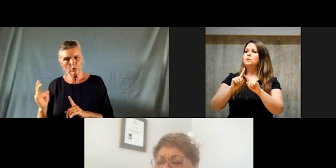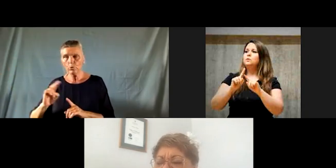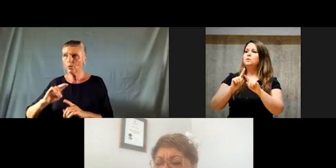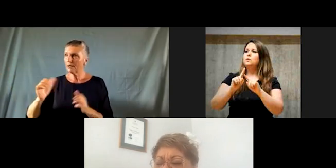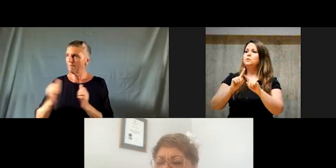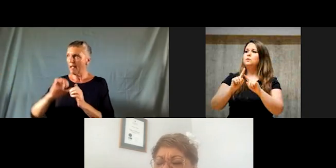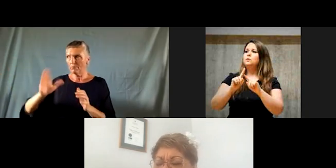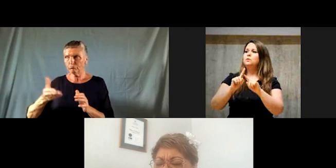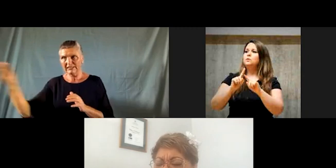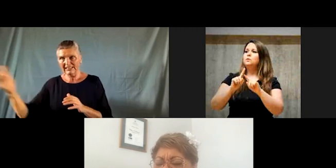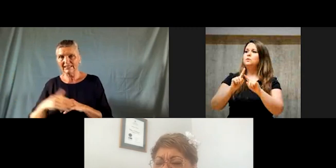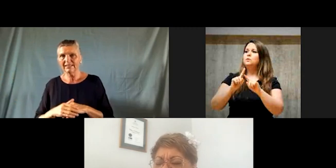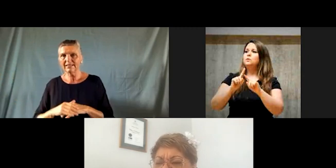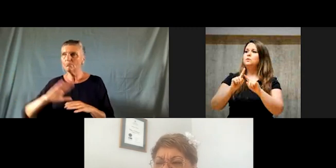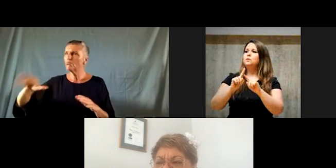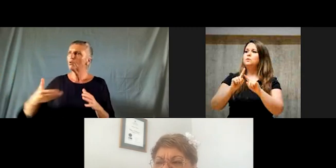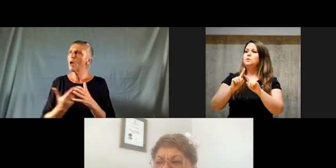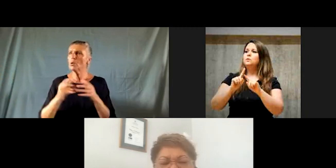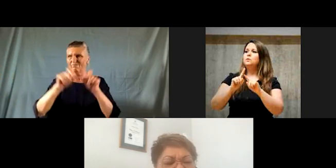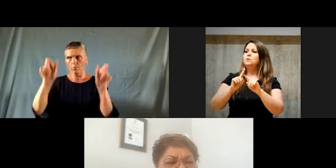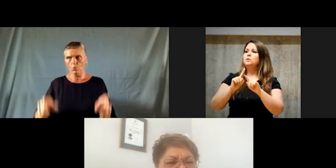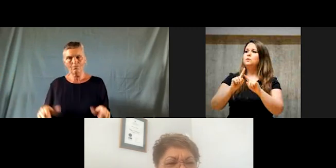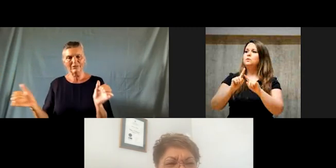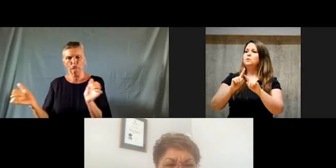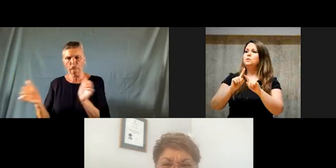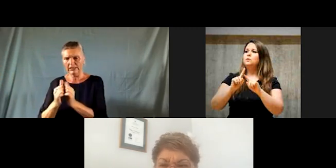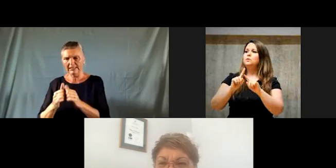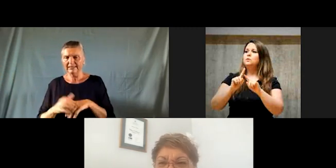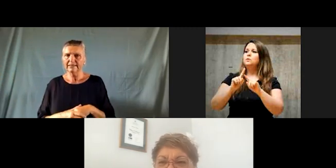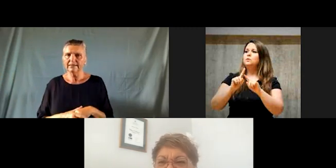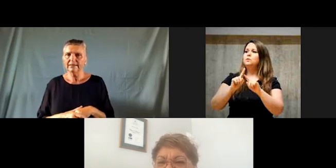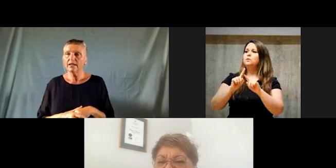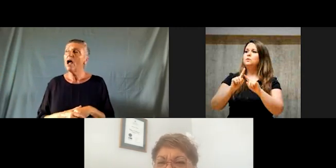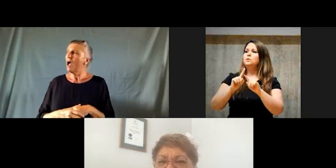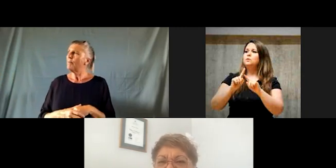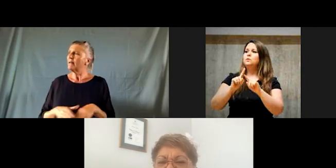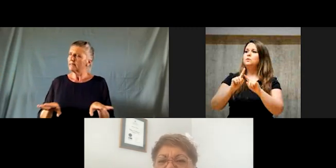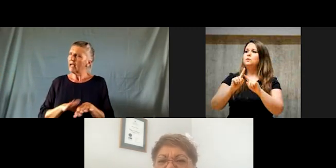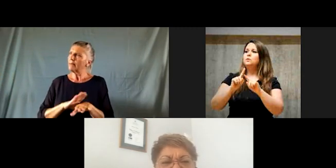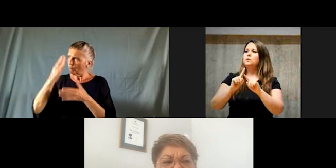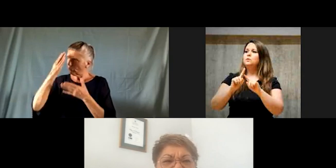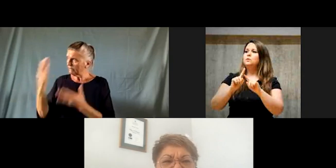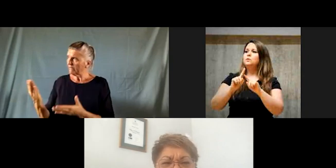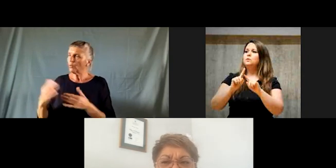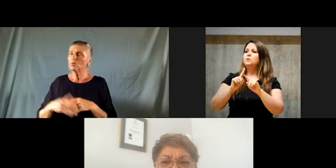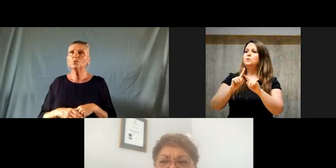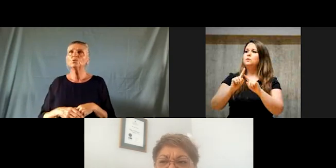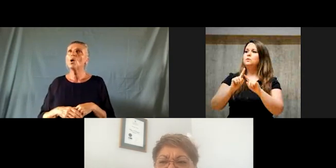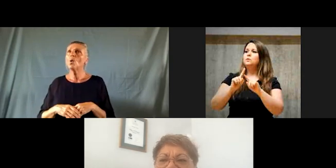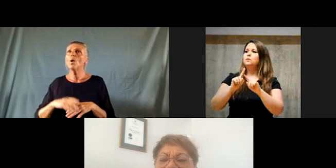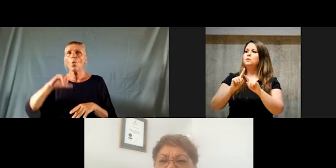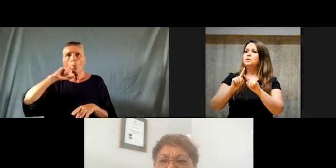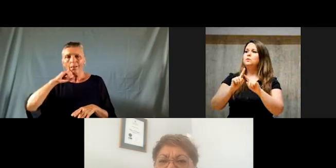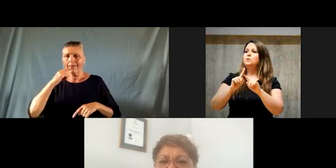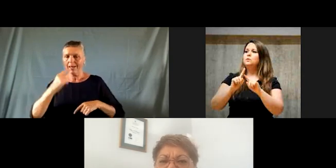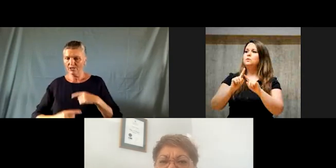presented, the proposed framework, we did that with respect. So we must continue. So when we're campaigning, we continue.